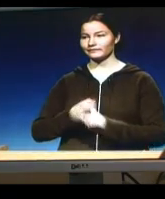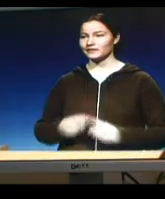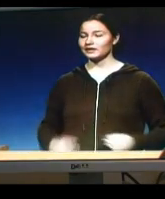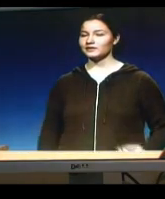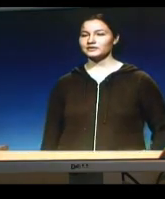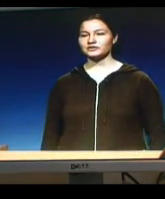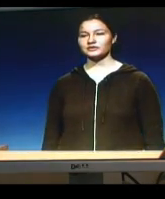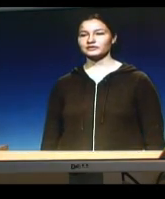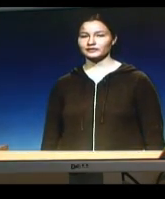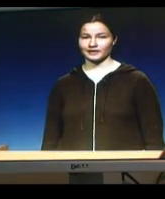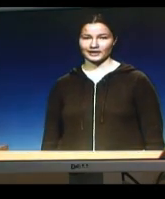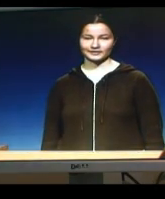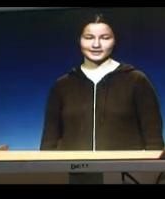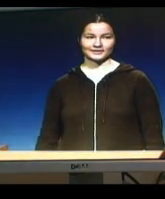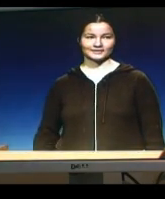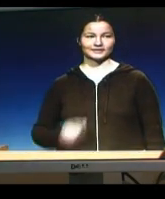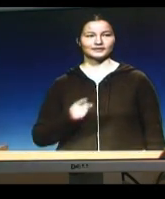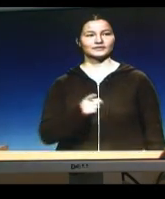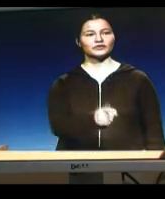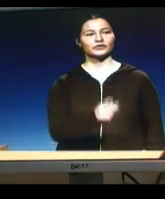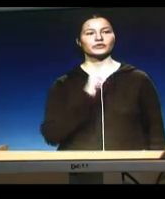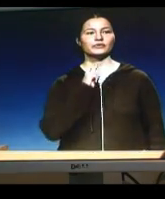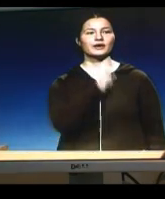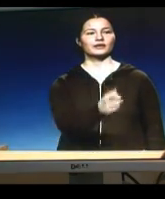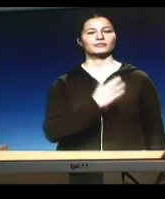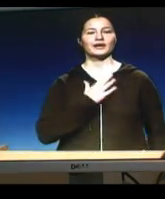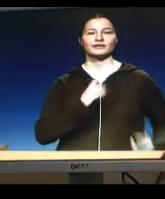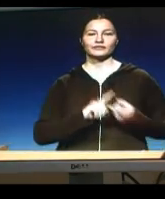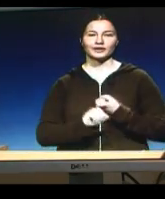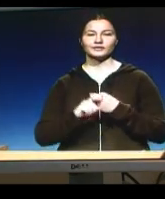In addition to learning how to sign the sentence, you are my friend,